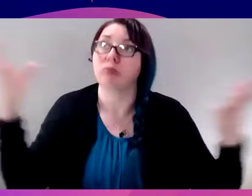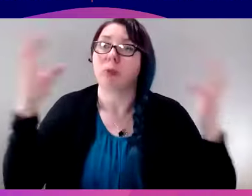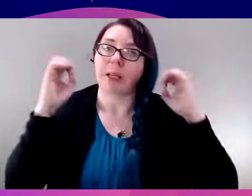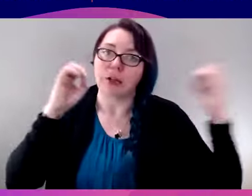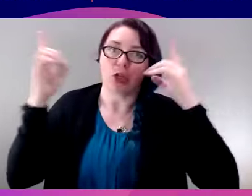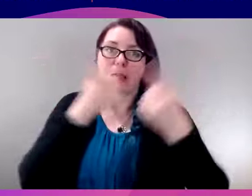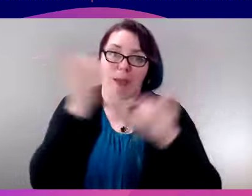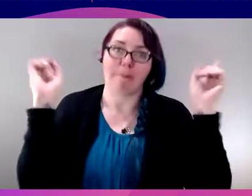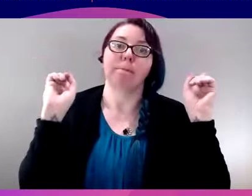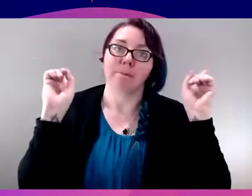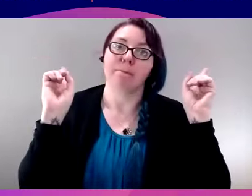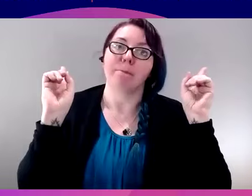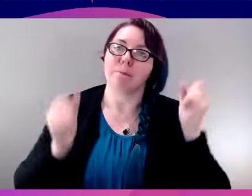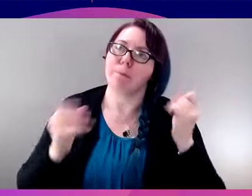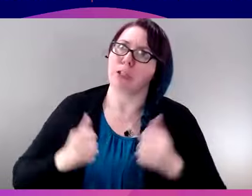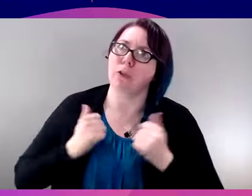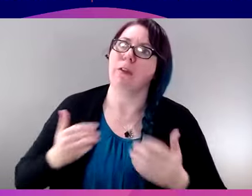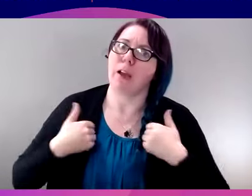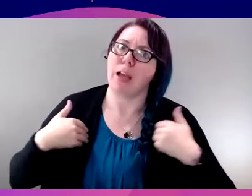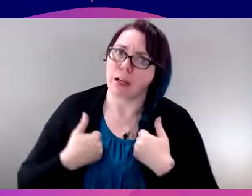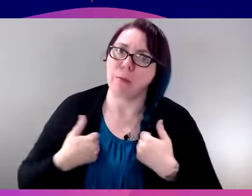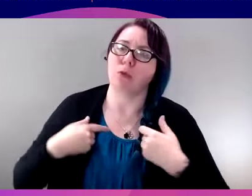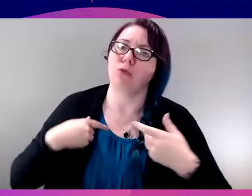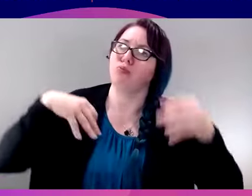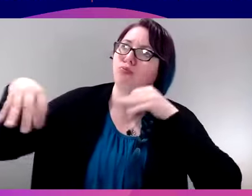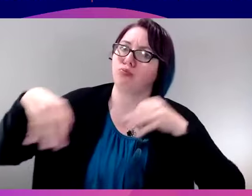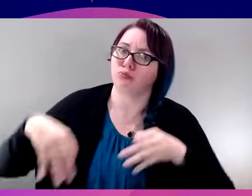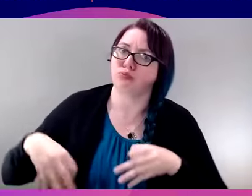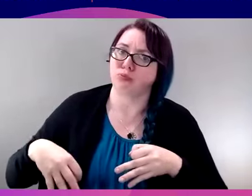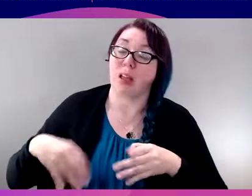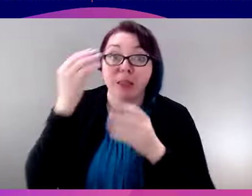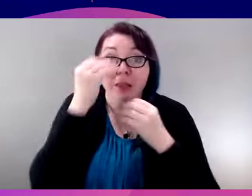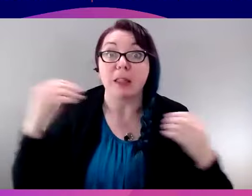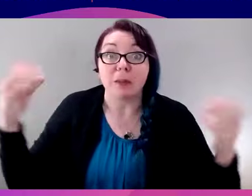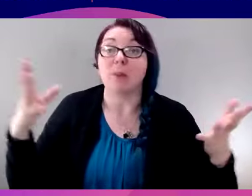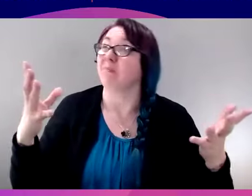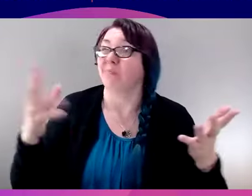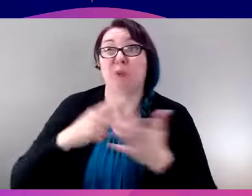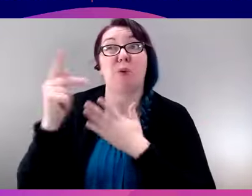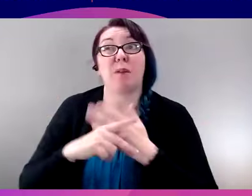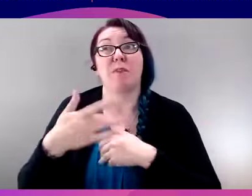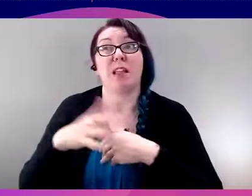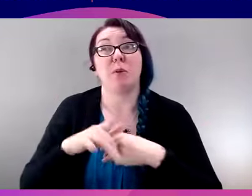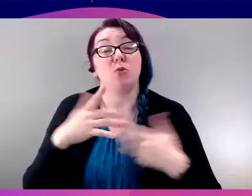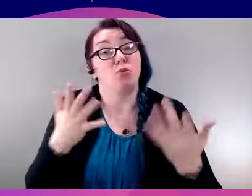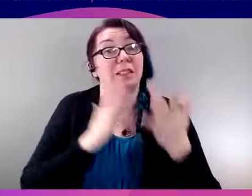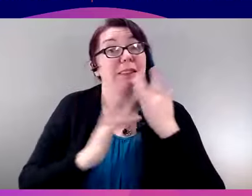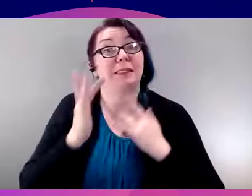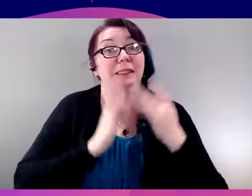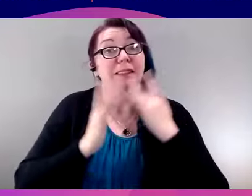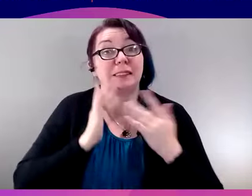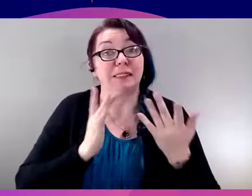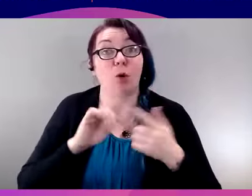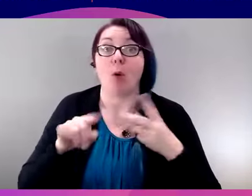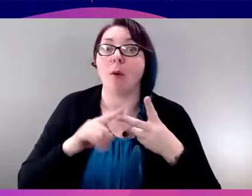may also include the lack of informing your donors about the lack of programs available to reduce these barriers, or the work your organization